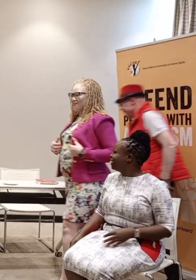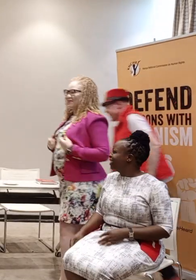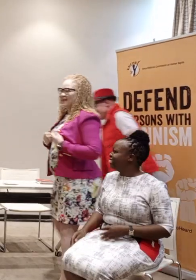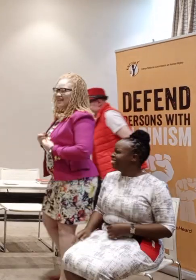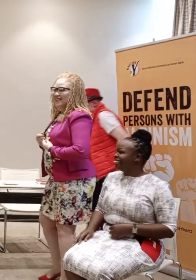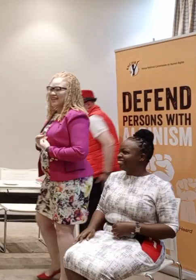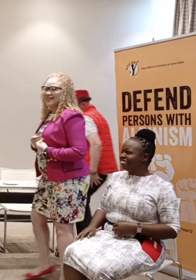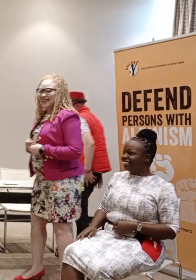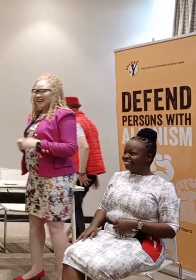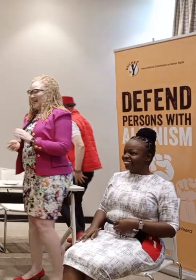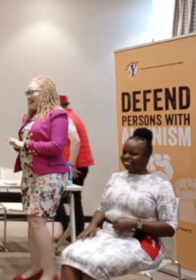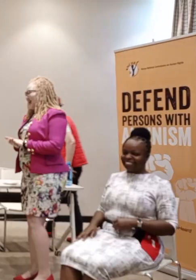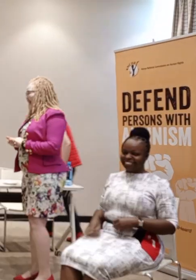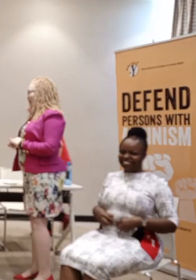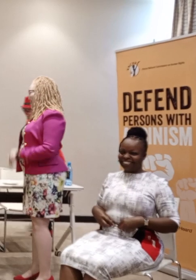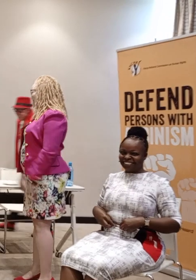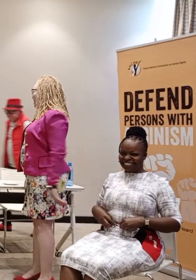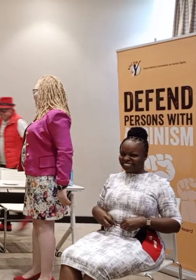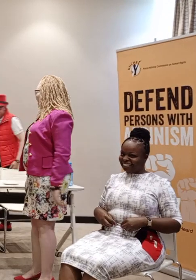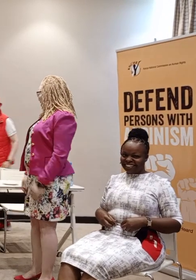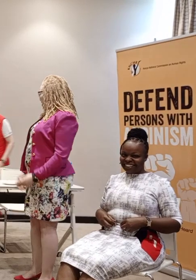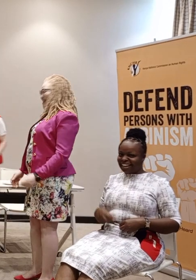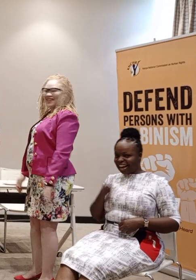You're such a participatory.